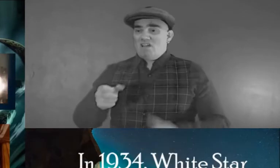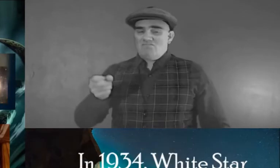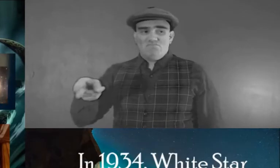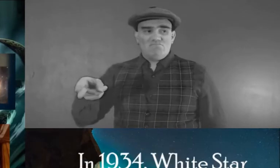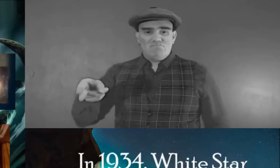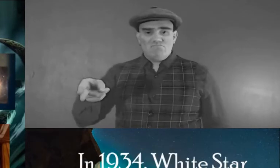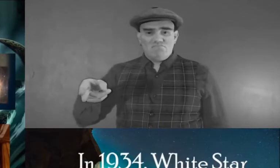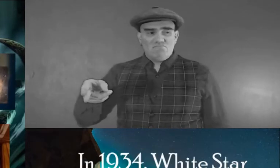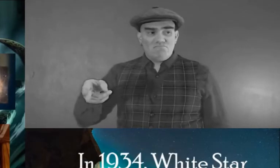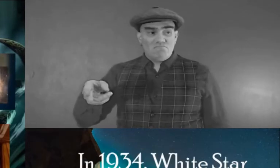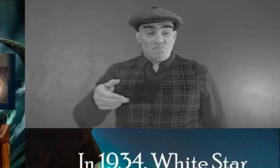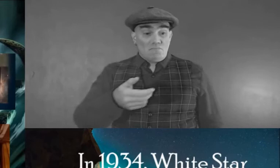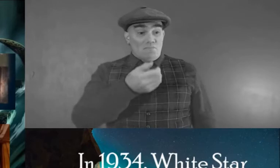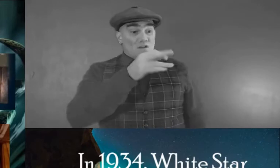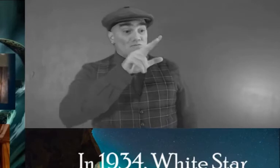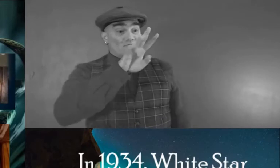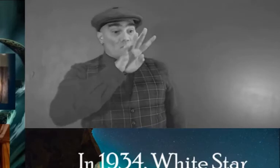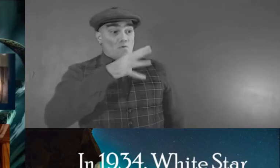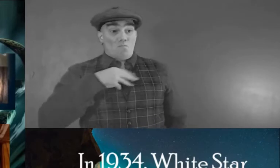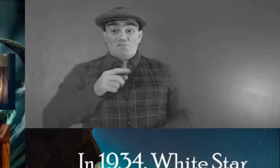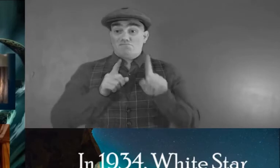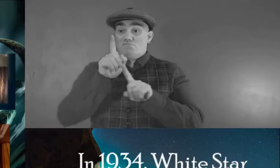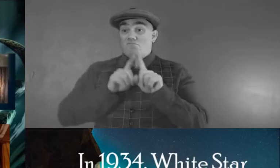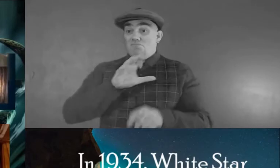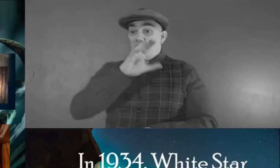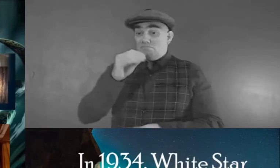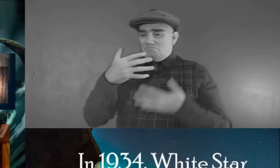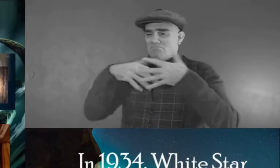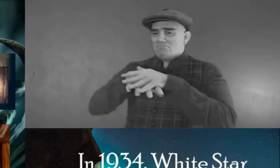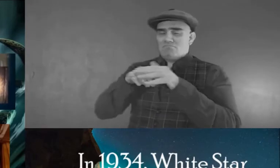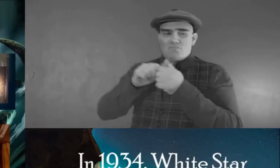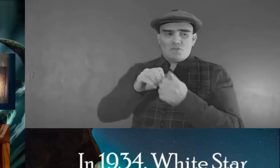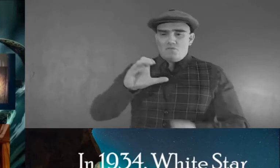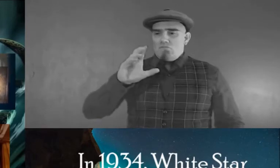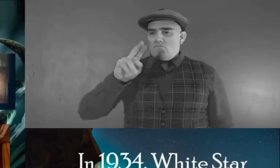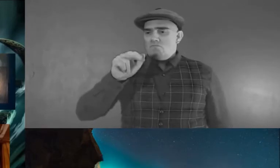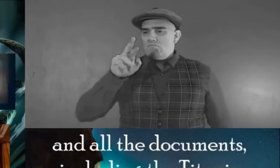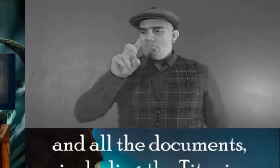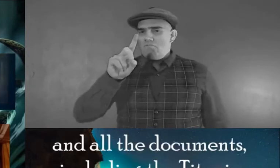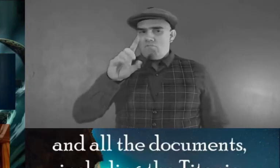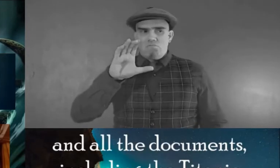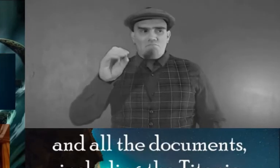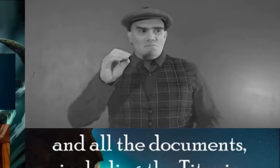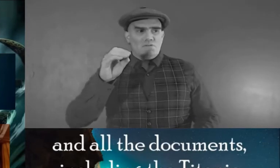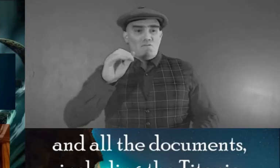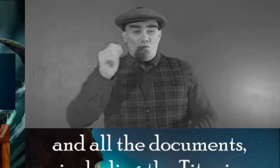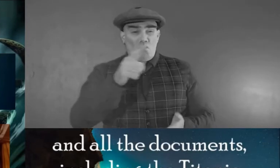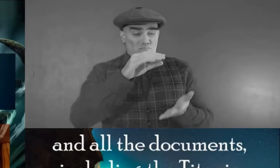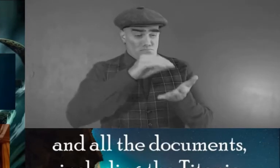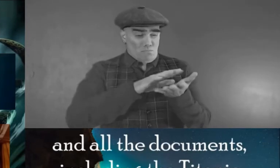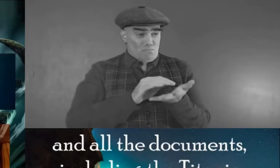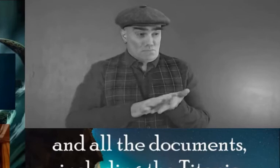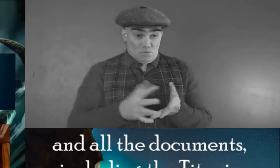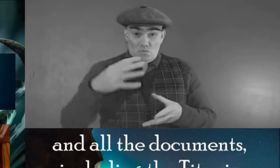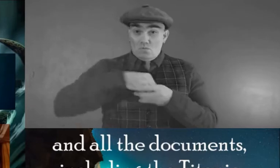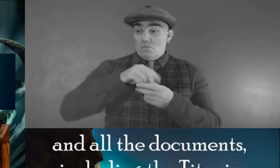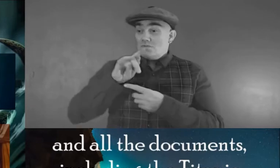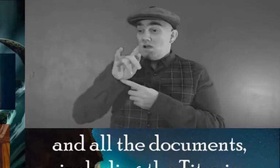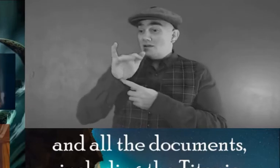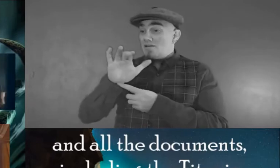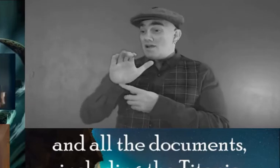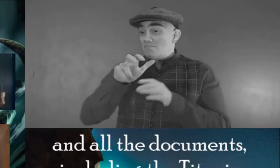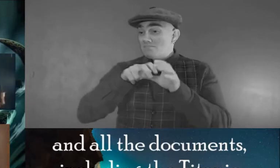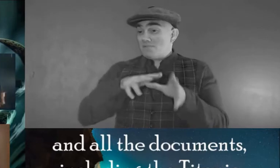In 1934, White Star Line merged with Cunard Line, and all the documents, including the Titanic passenger